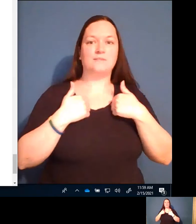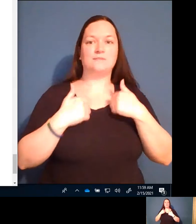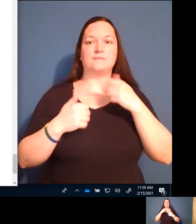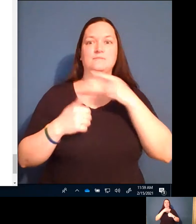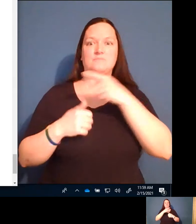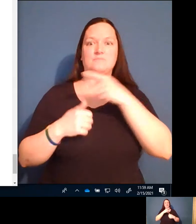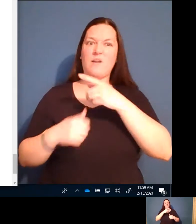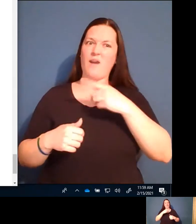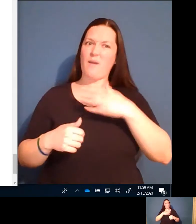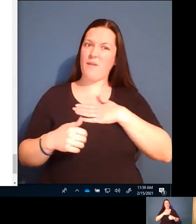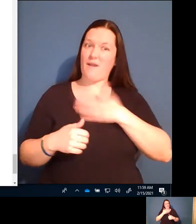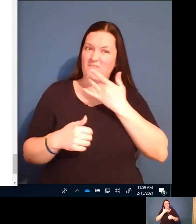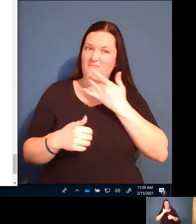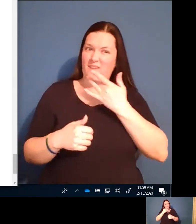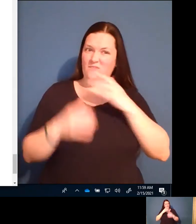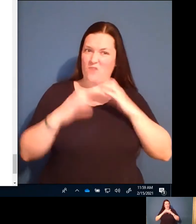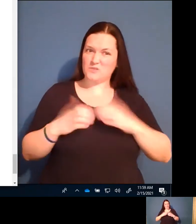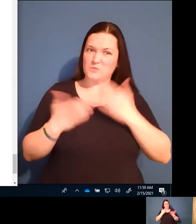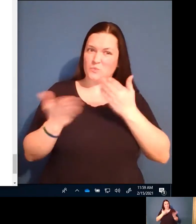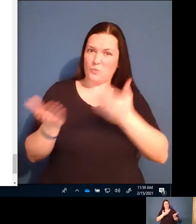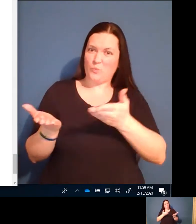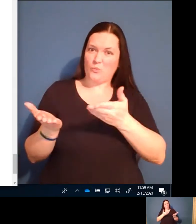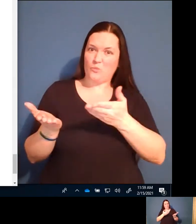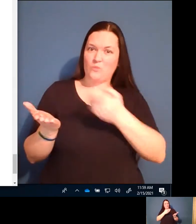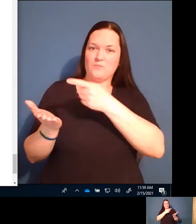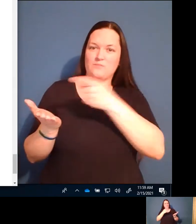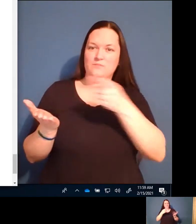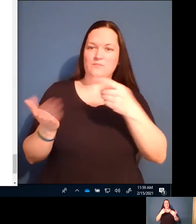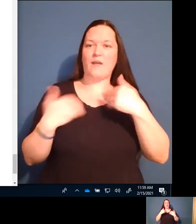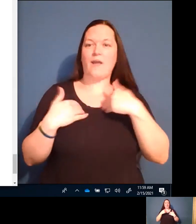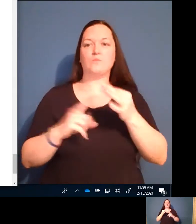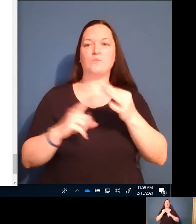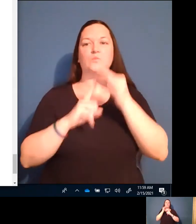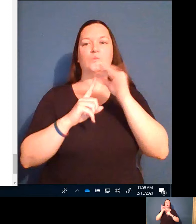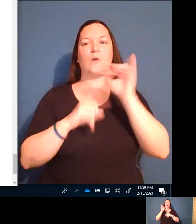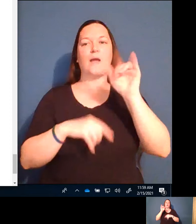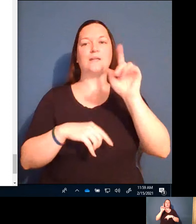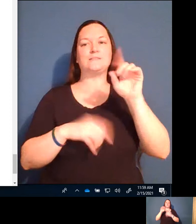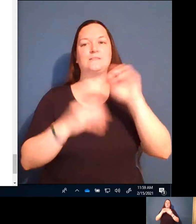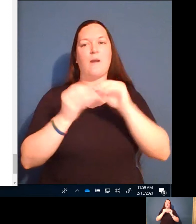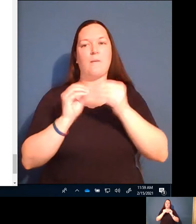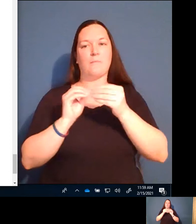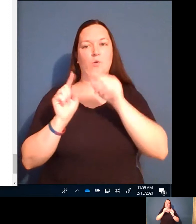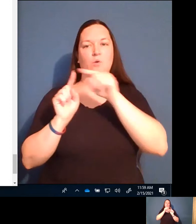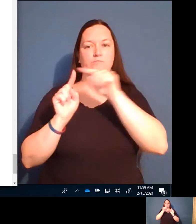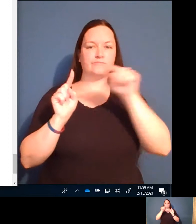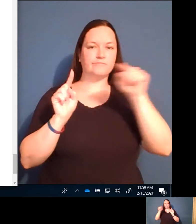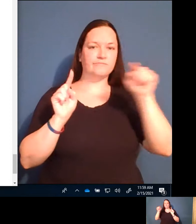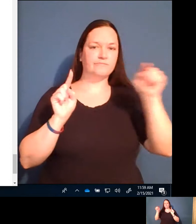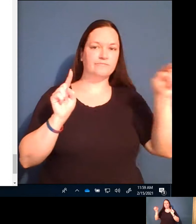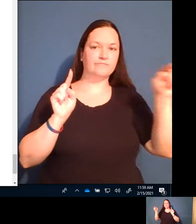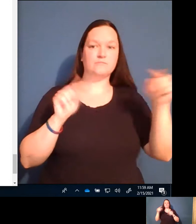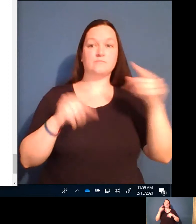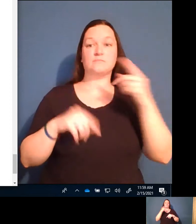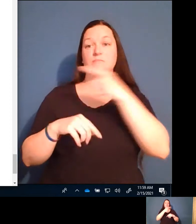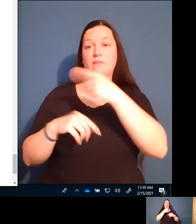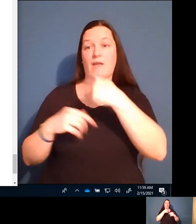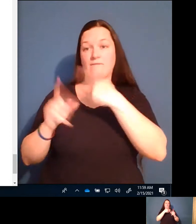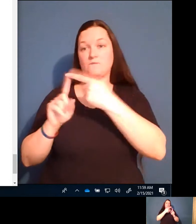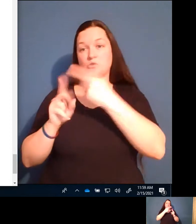favorite customers. Each record begins with a unique ID number and spans several fields, including in this example, first